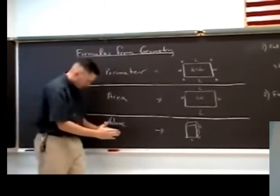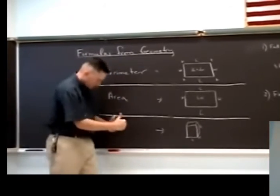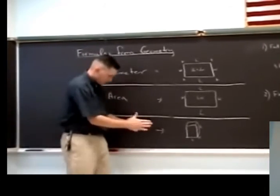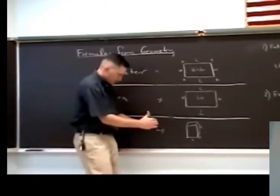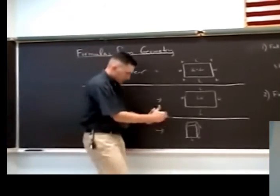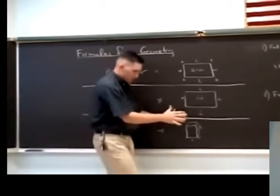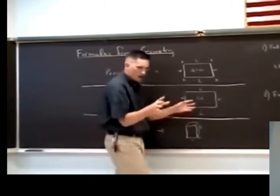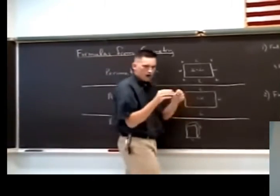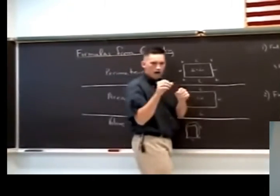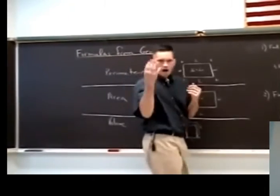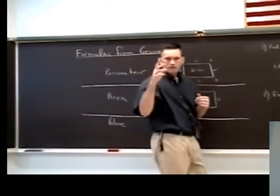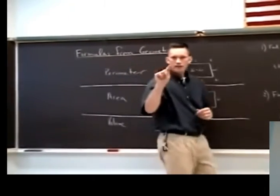Anyone know another example?